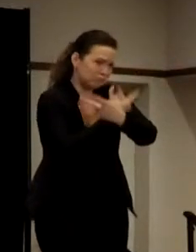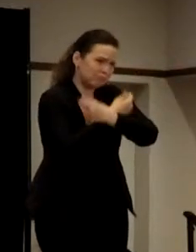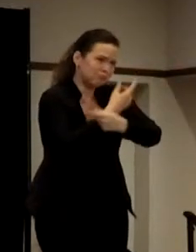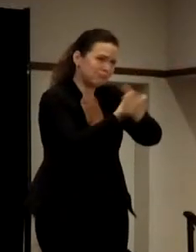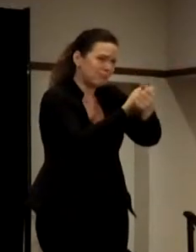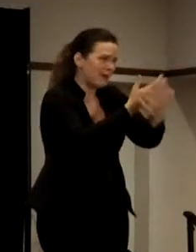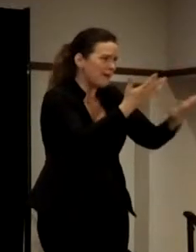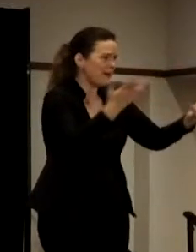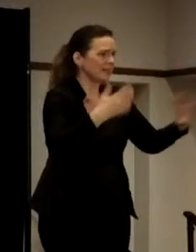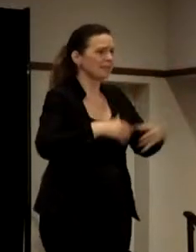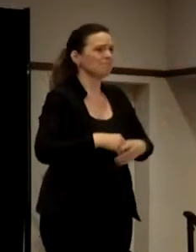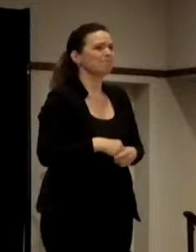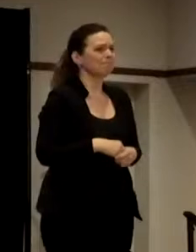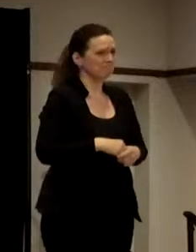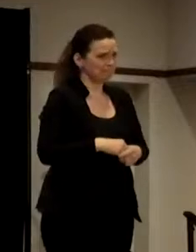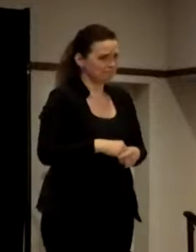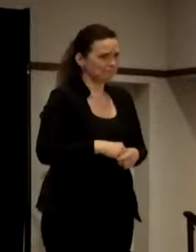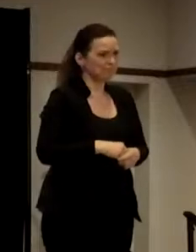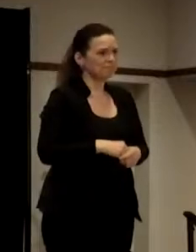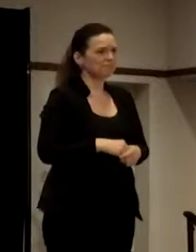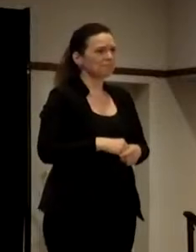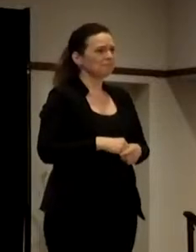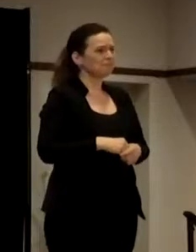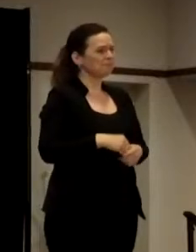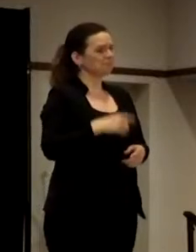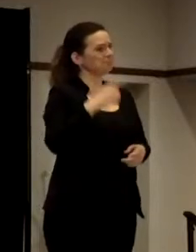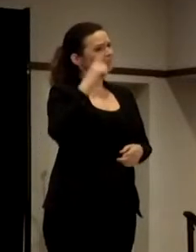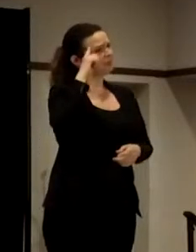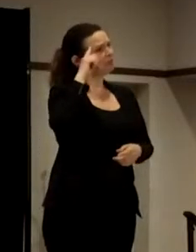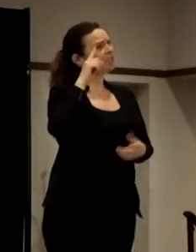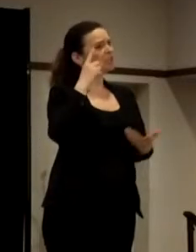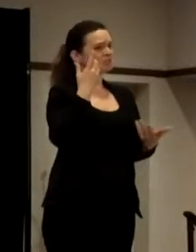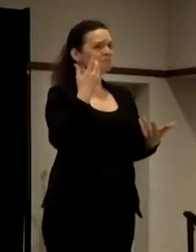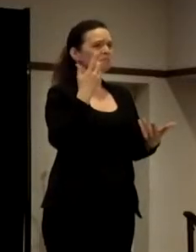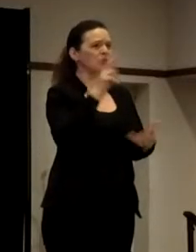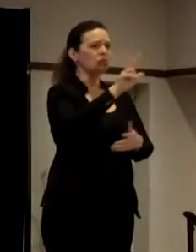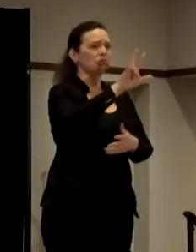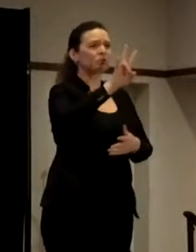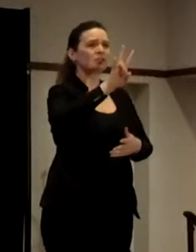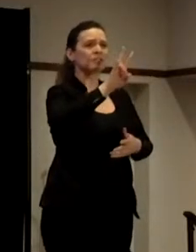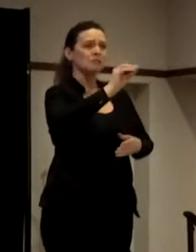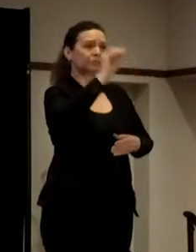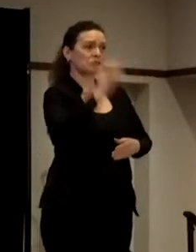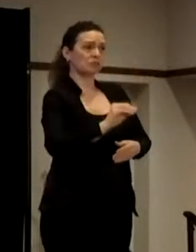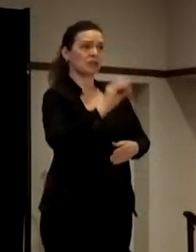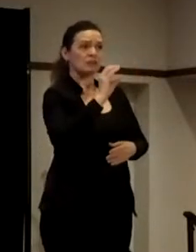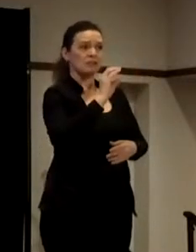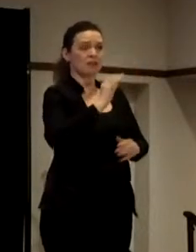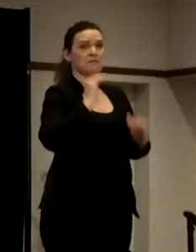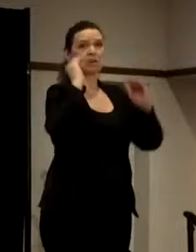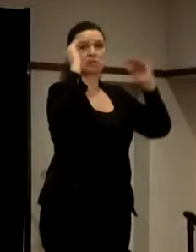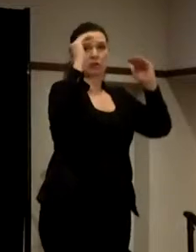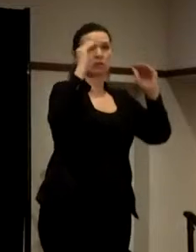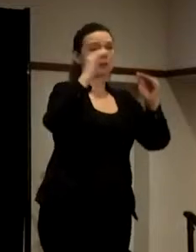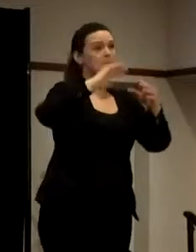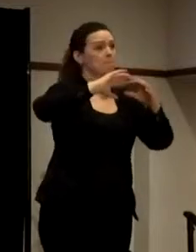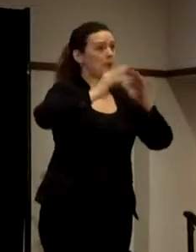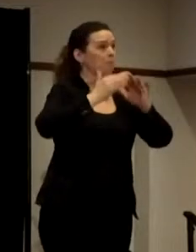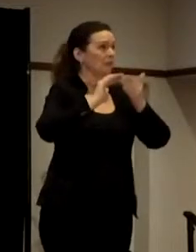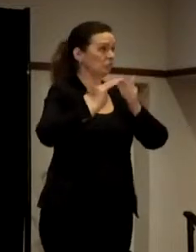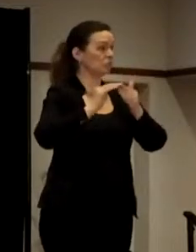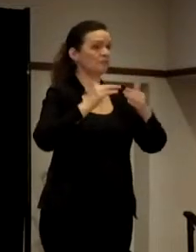into today was, essentially around 37% of the adult population and about 29%